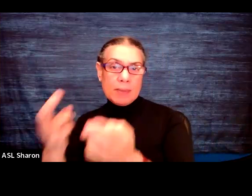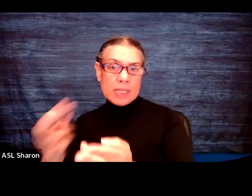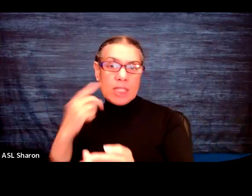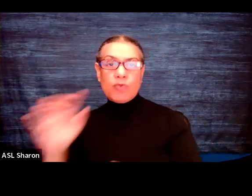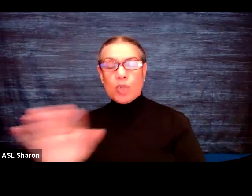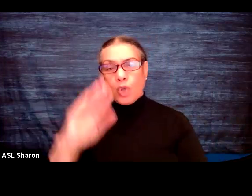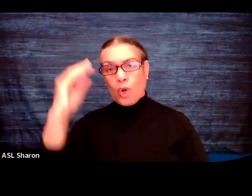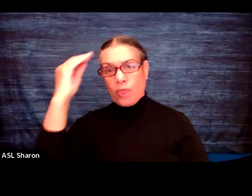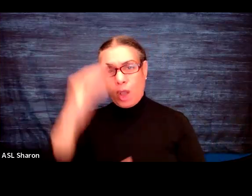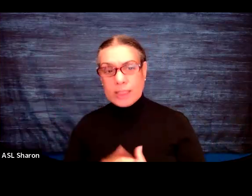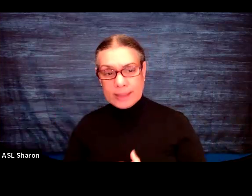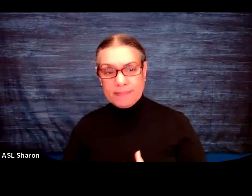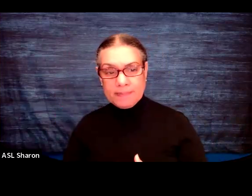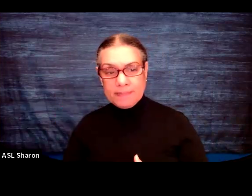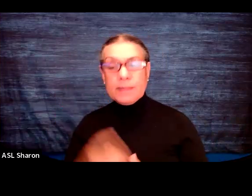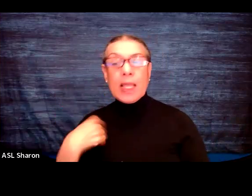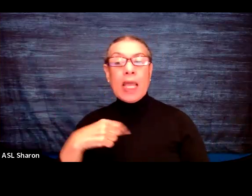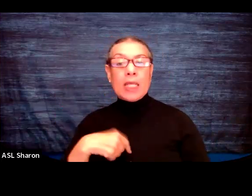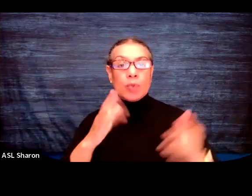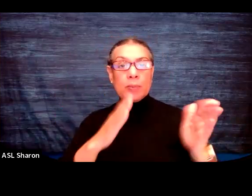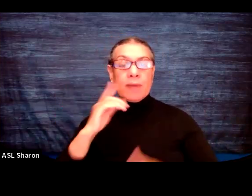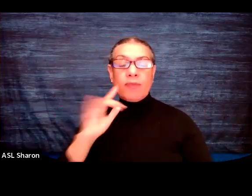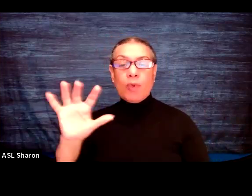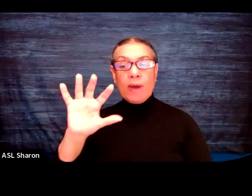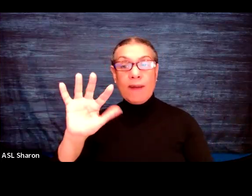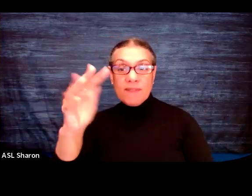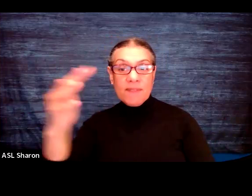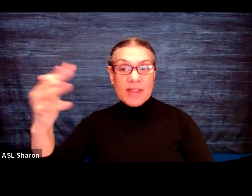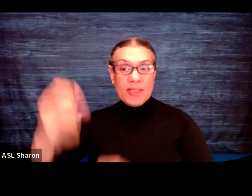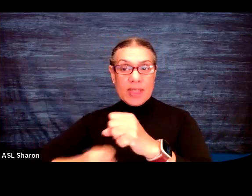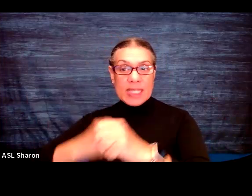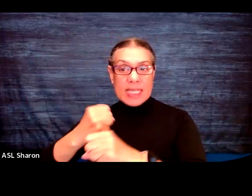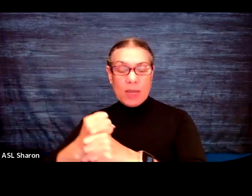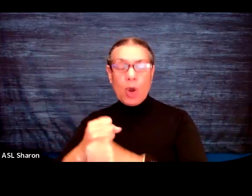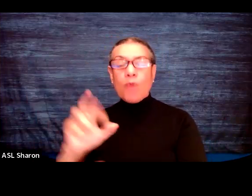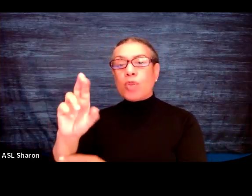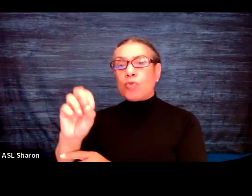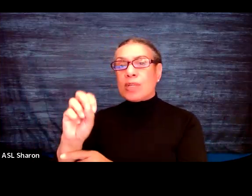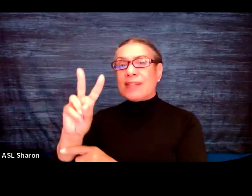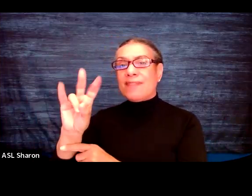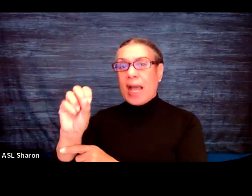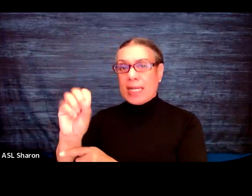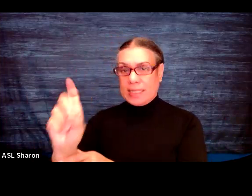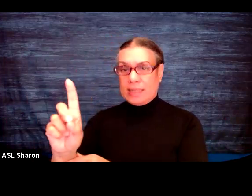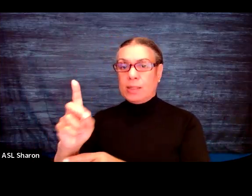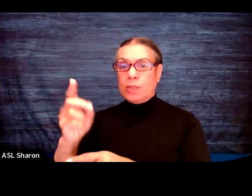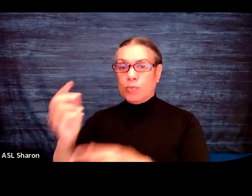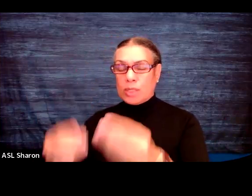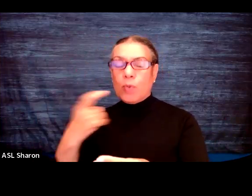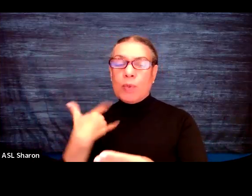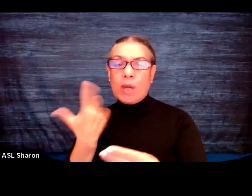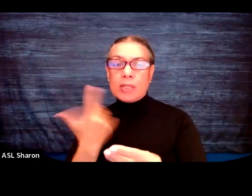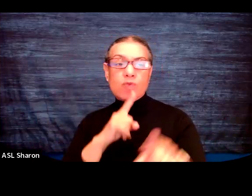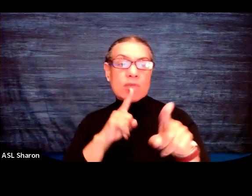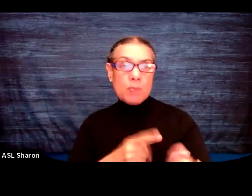your consideration. As we prepare for our 5th year of implementation of the revised process, we want to balance responding